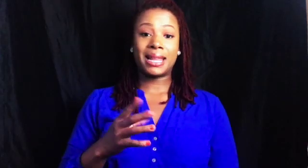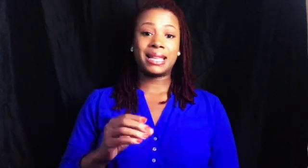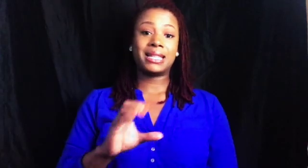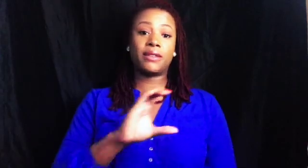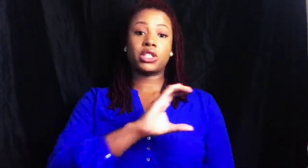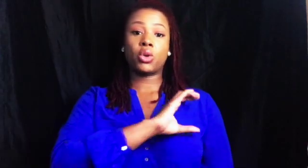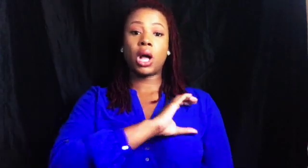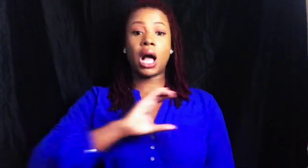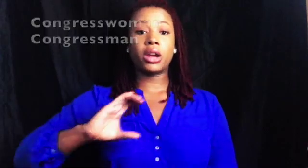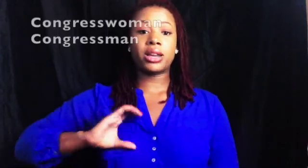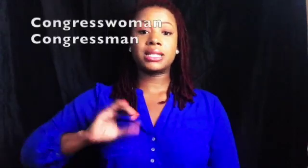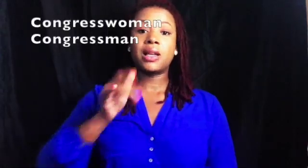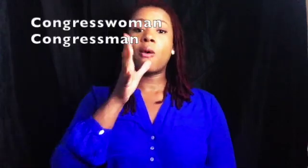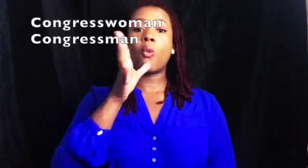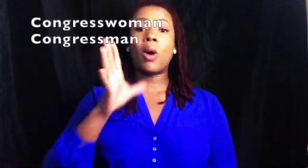end of it. So Congresswoman,